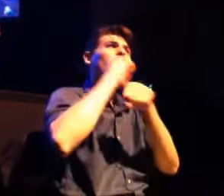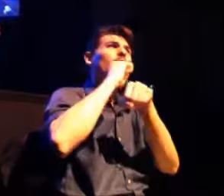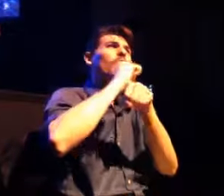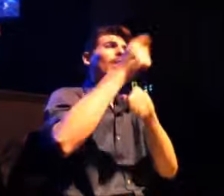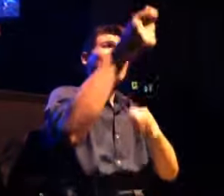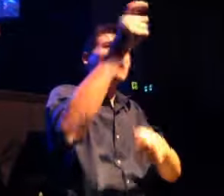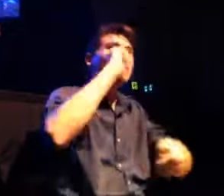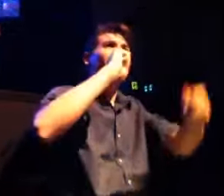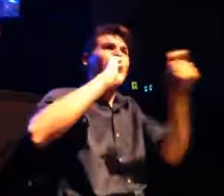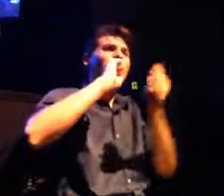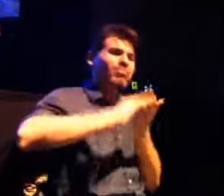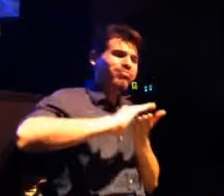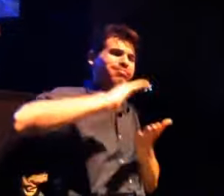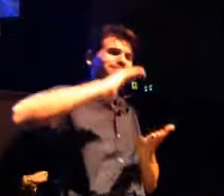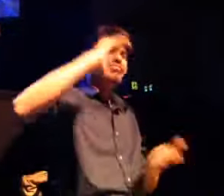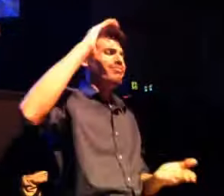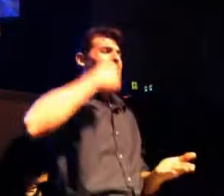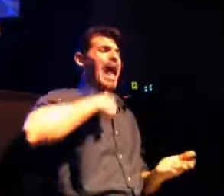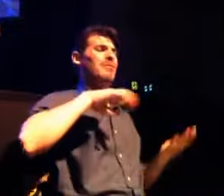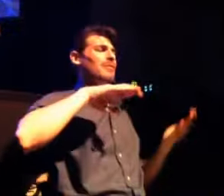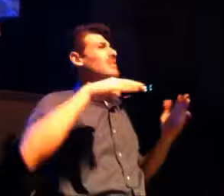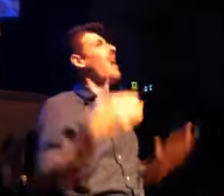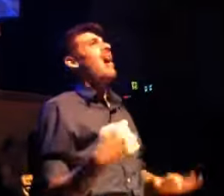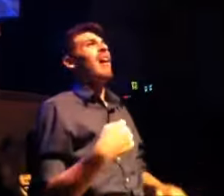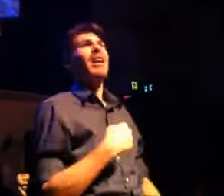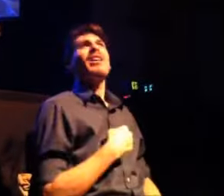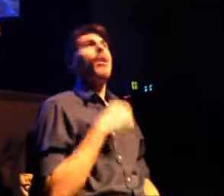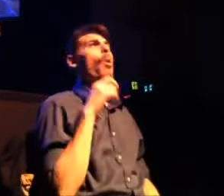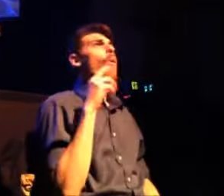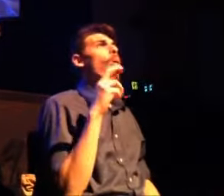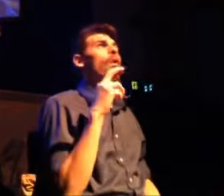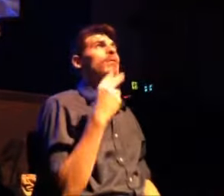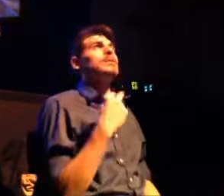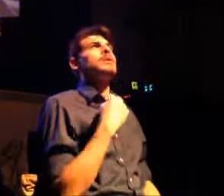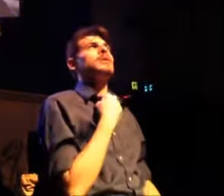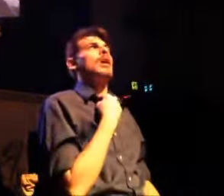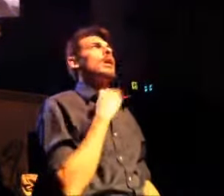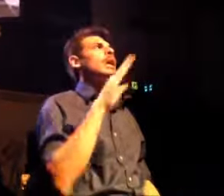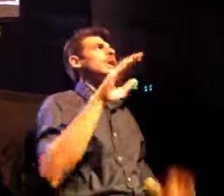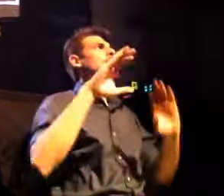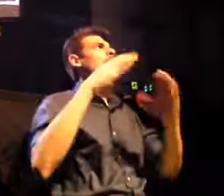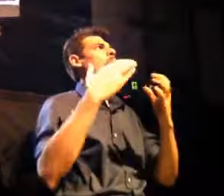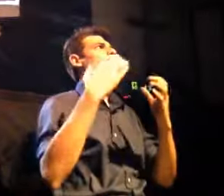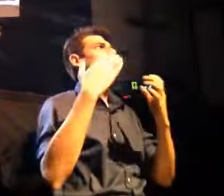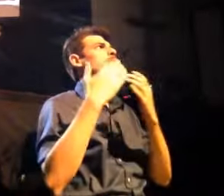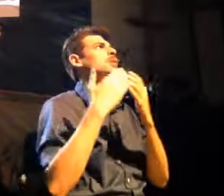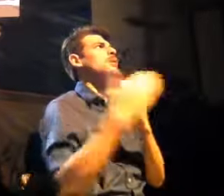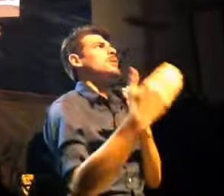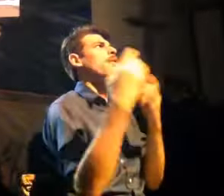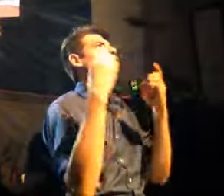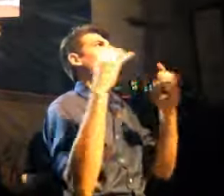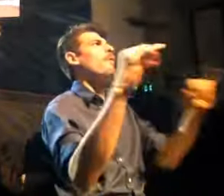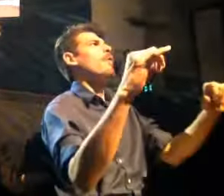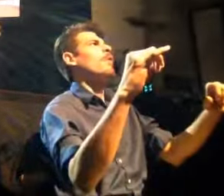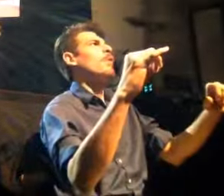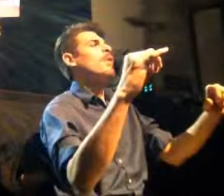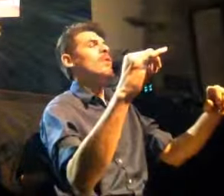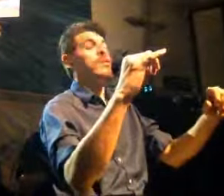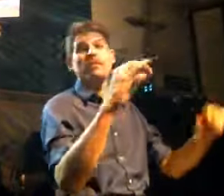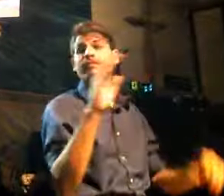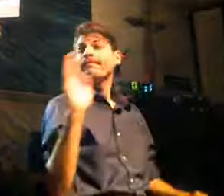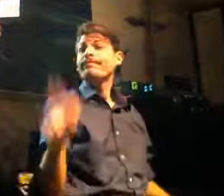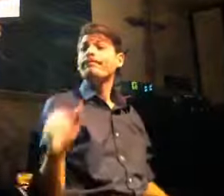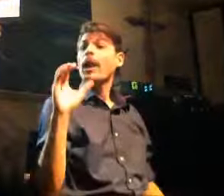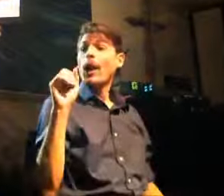going to die. Or be in his class forever. Oh, Carl. I